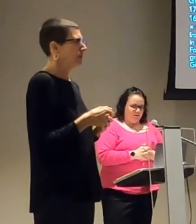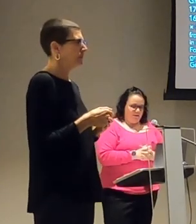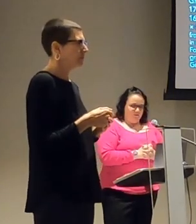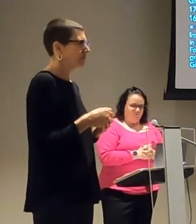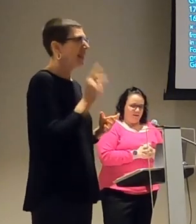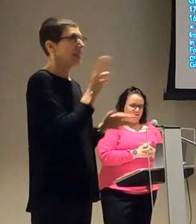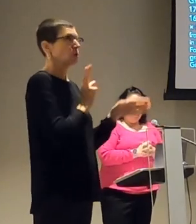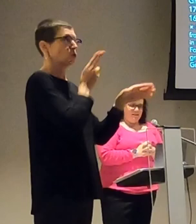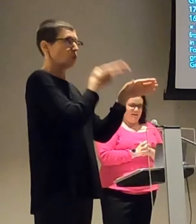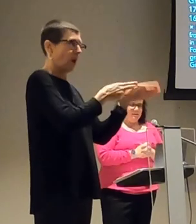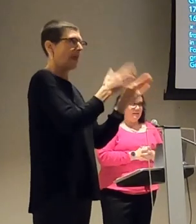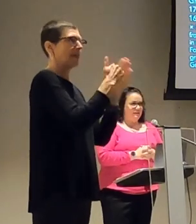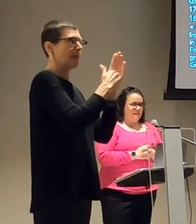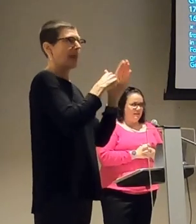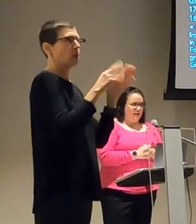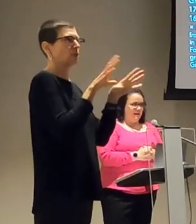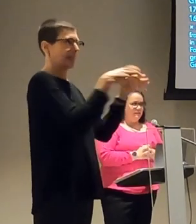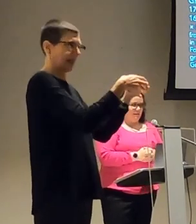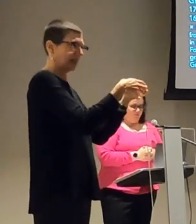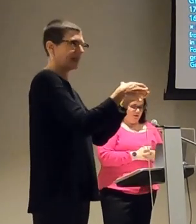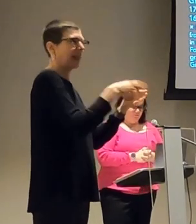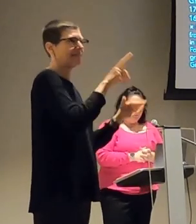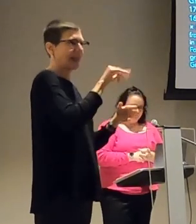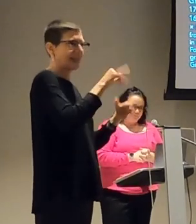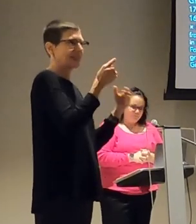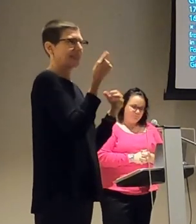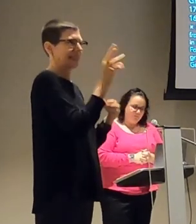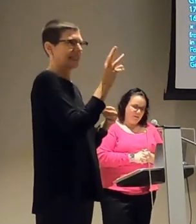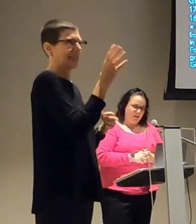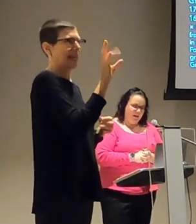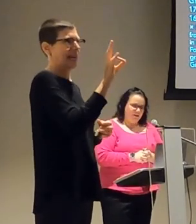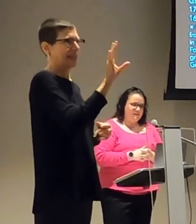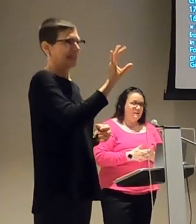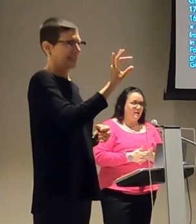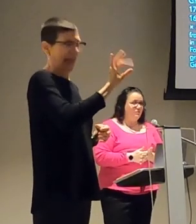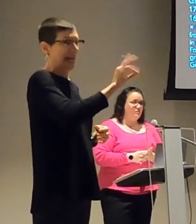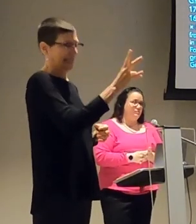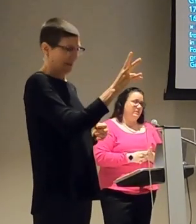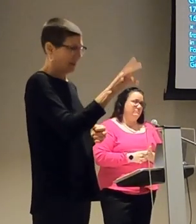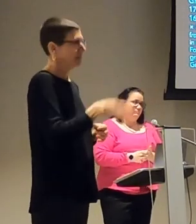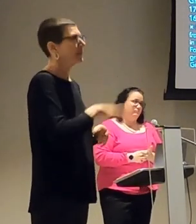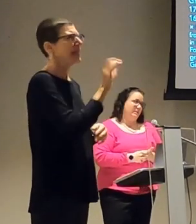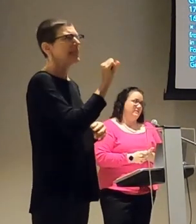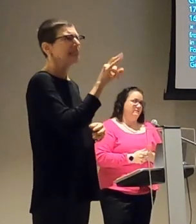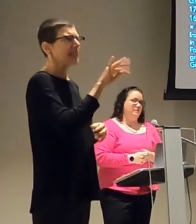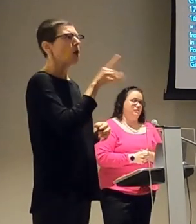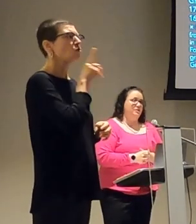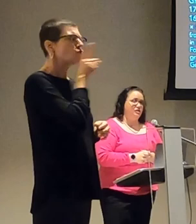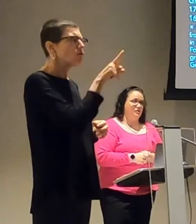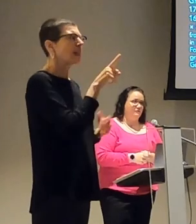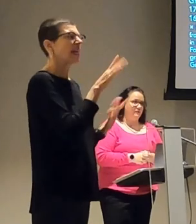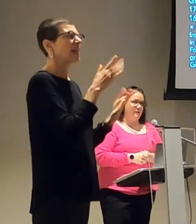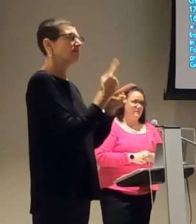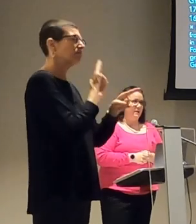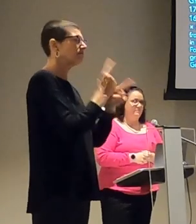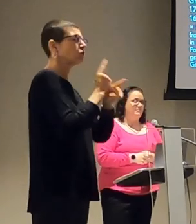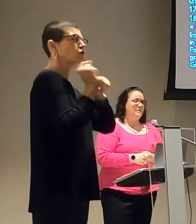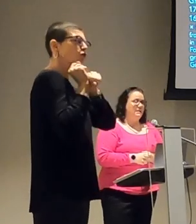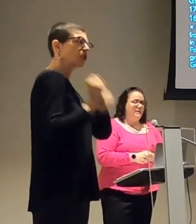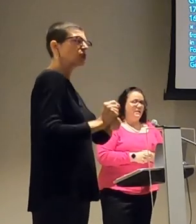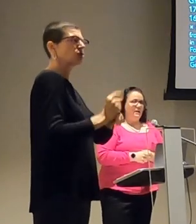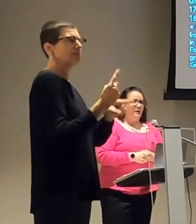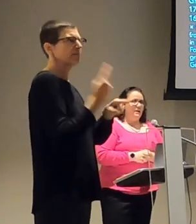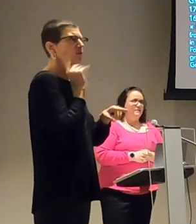Painters Guild in Venice in 1687, and his style was really relatively traditional for that